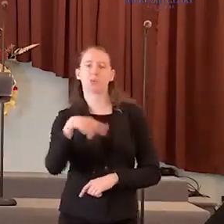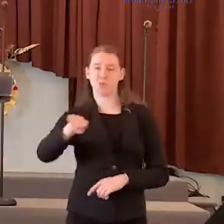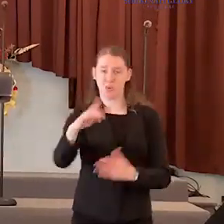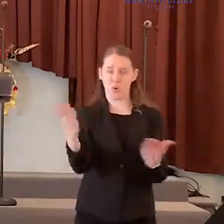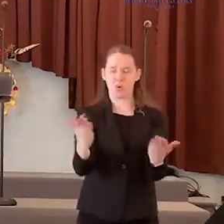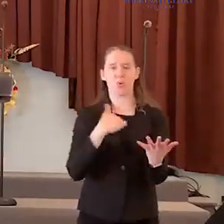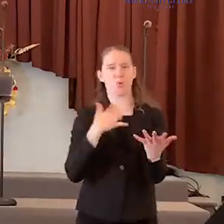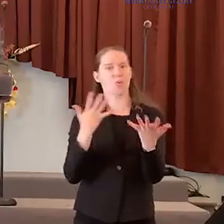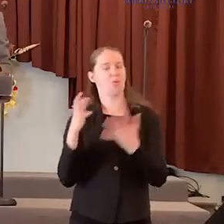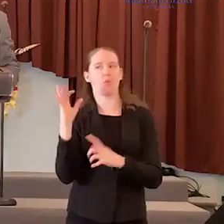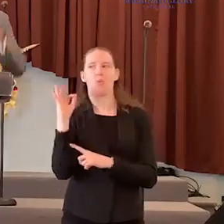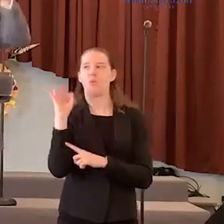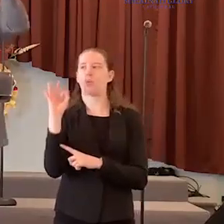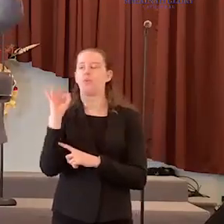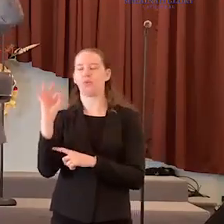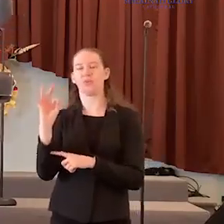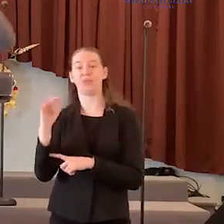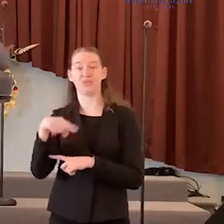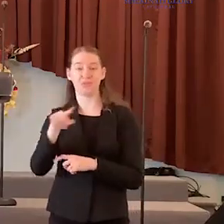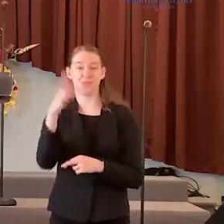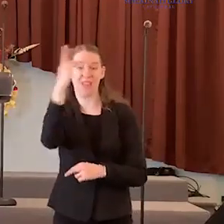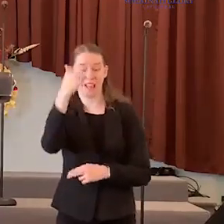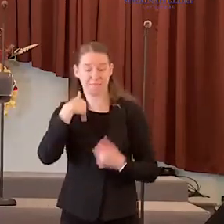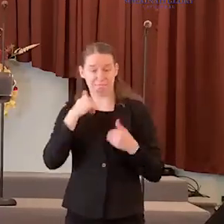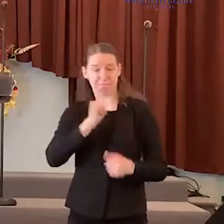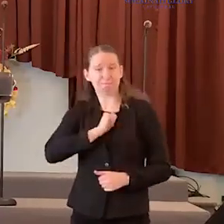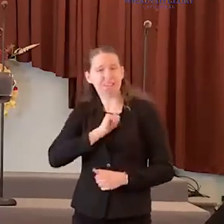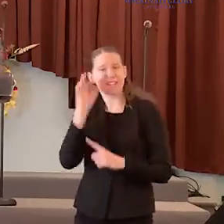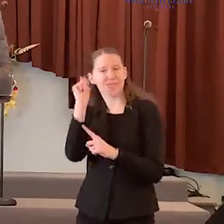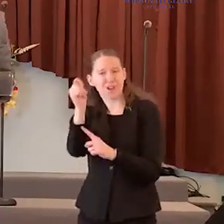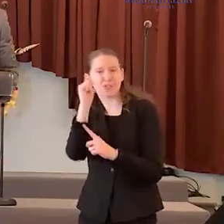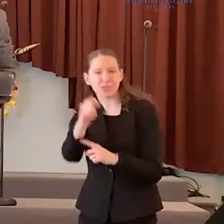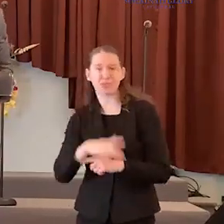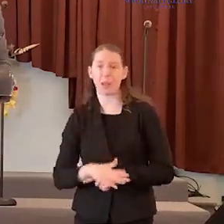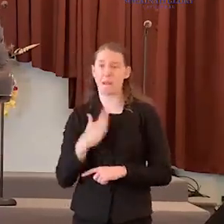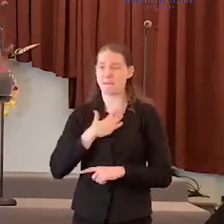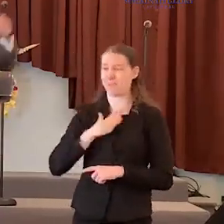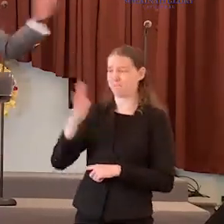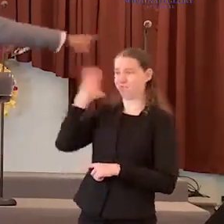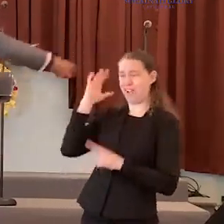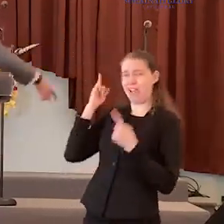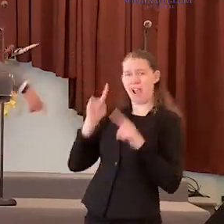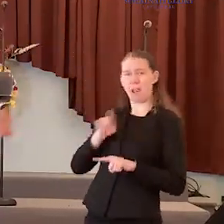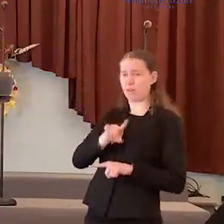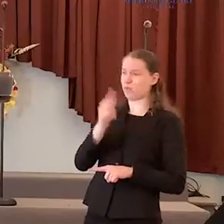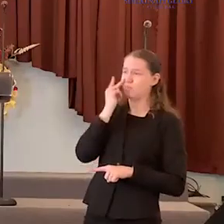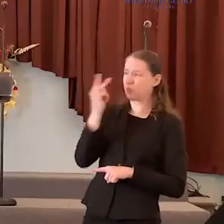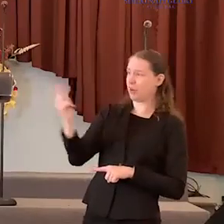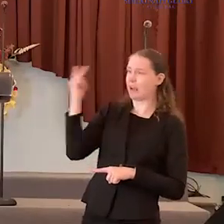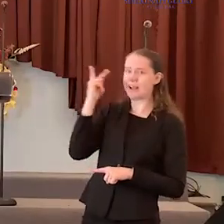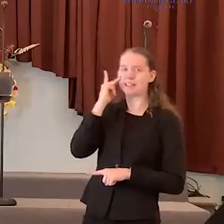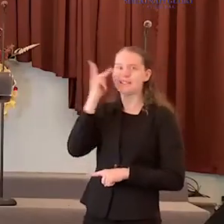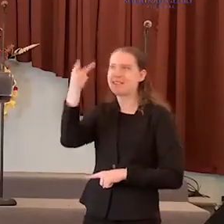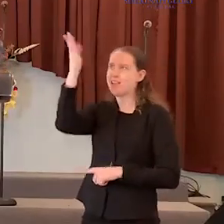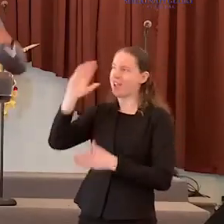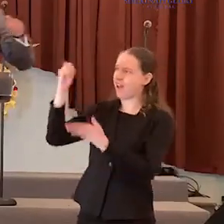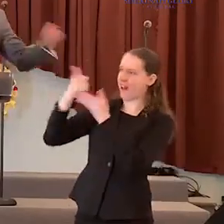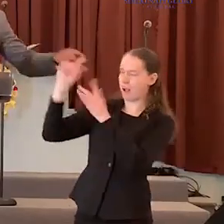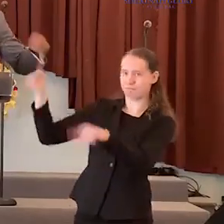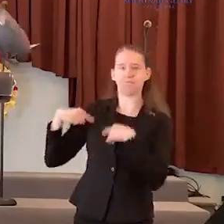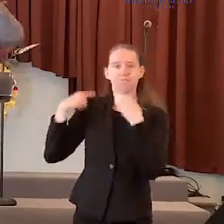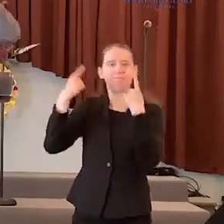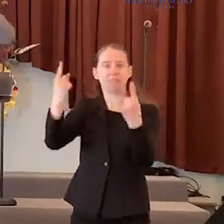feel like preacher that realize that I am a testimony. Look at my past and see how far God brought me from. Look